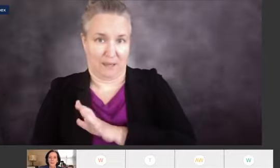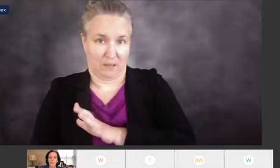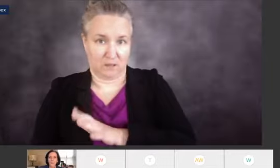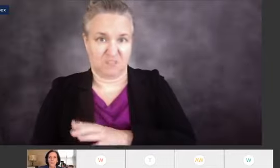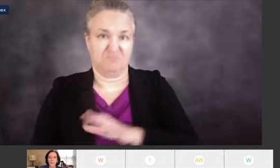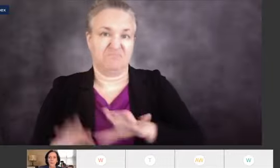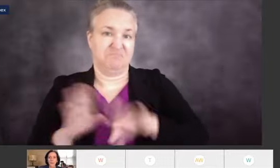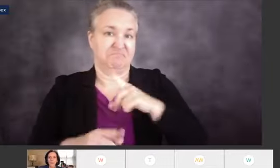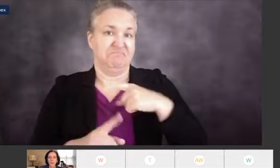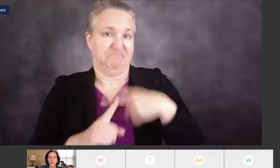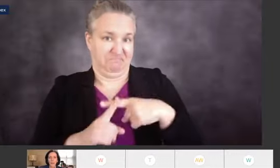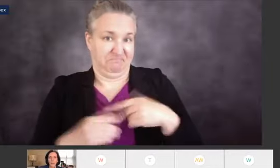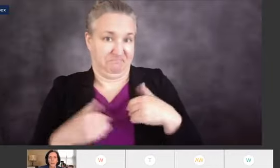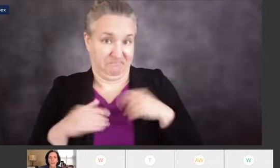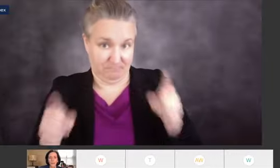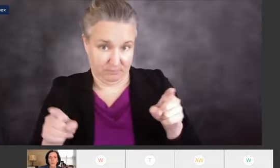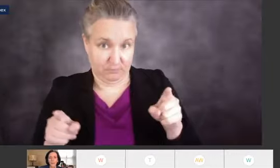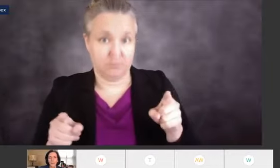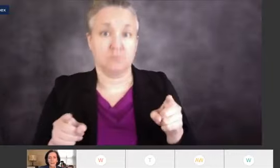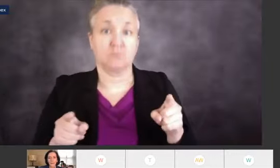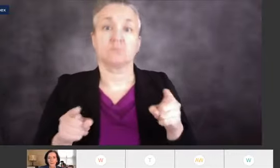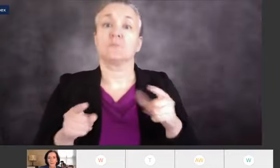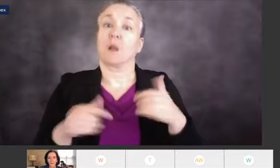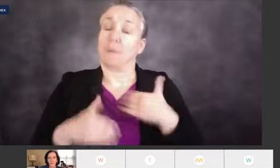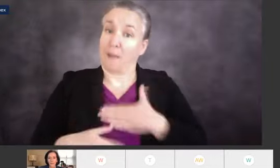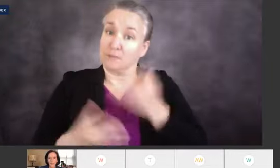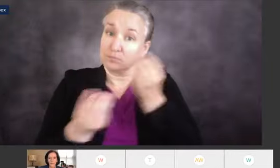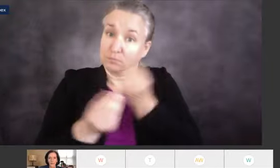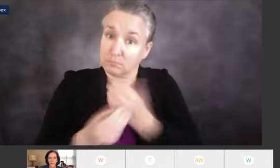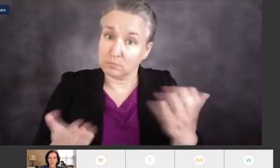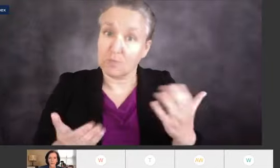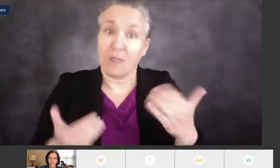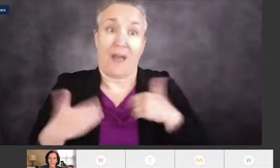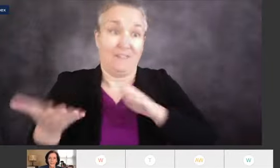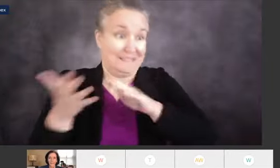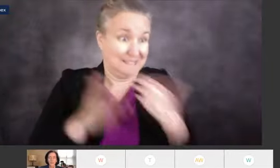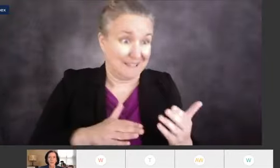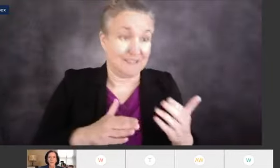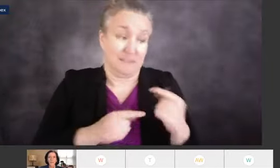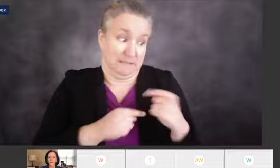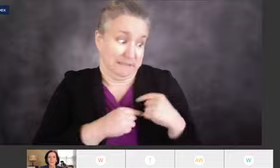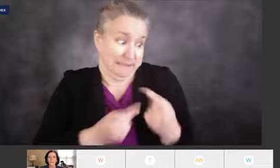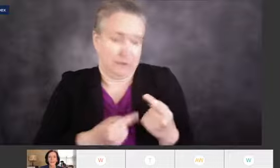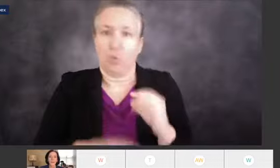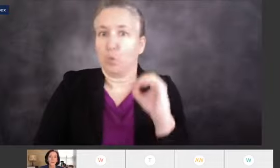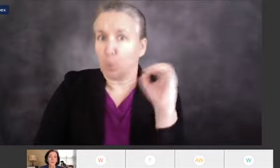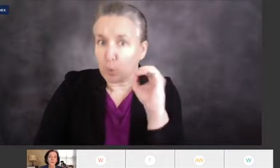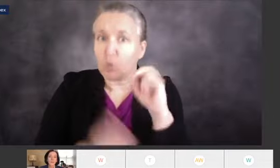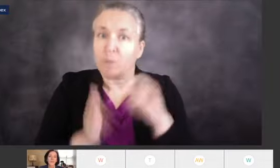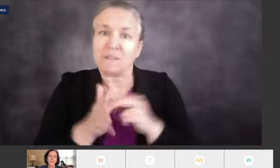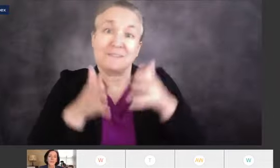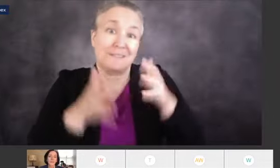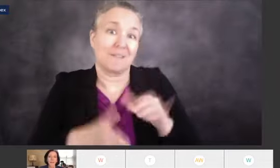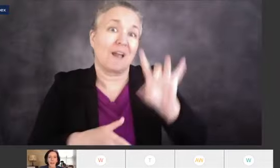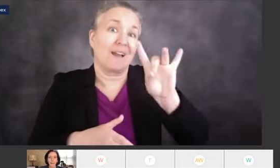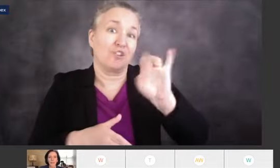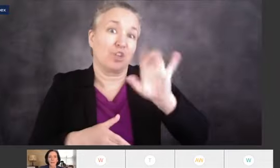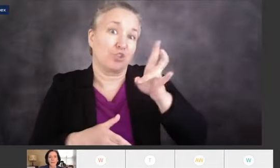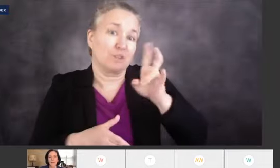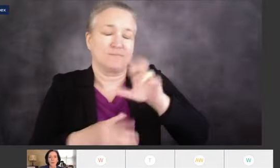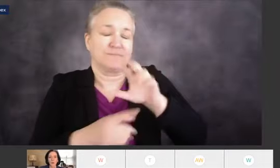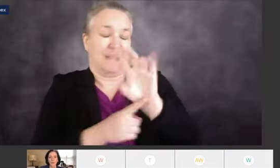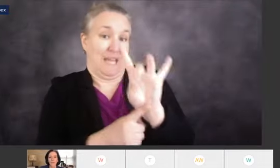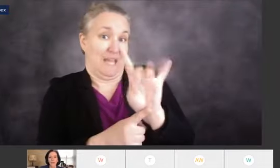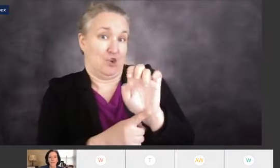pleased to confirm that no additional Montgomery County resident has lost their life to COVID-19, which leaves us at 837